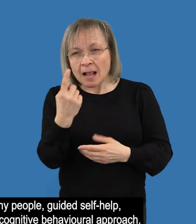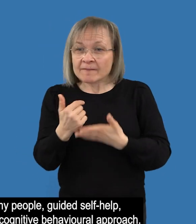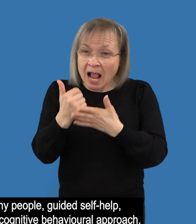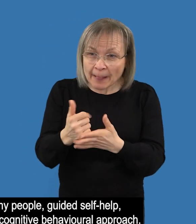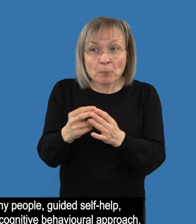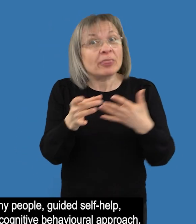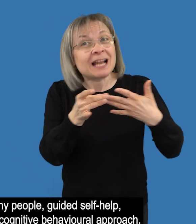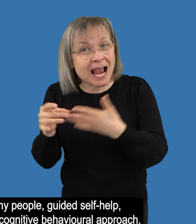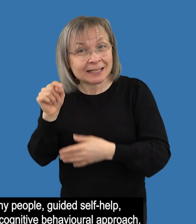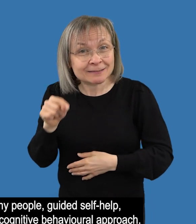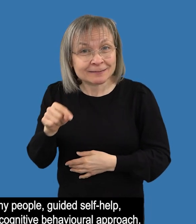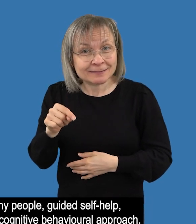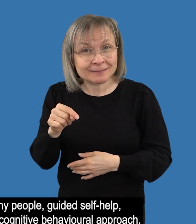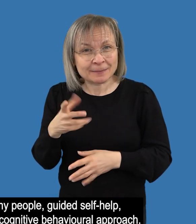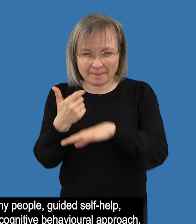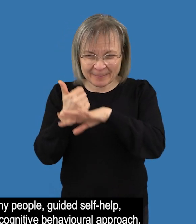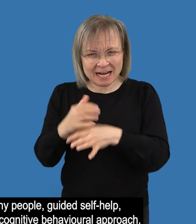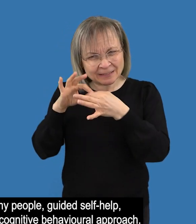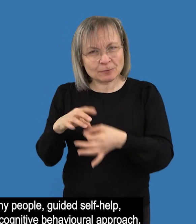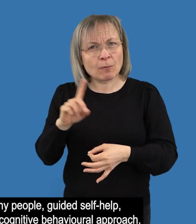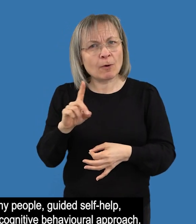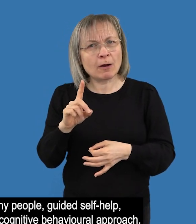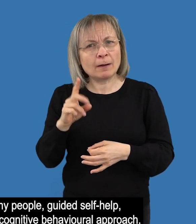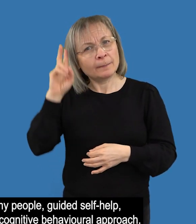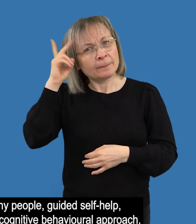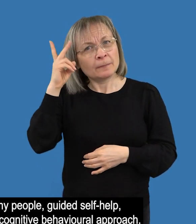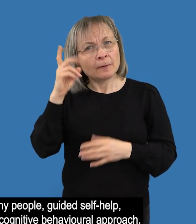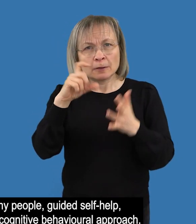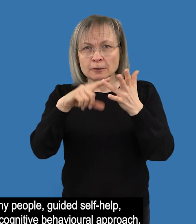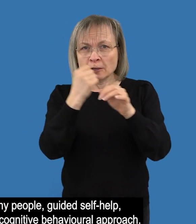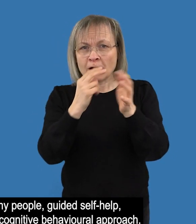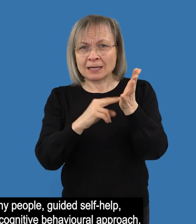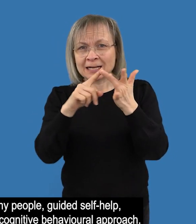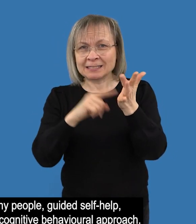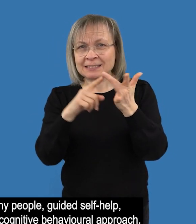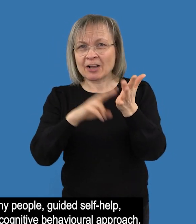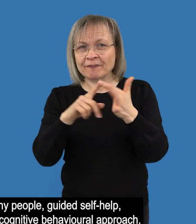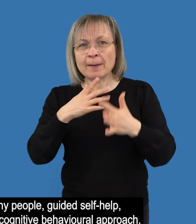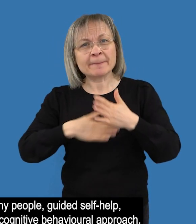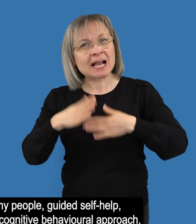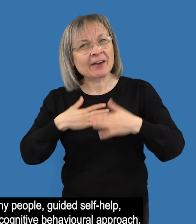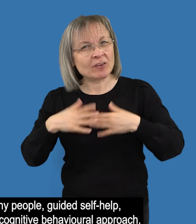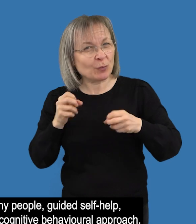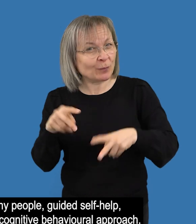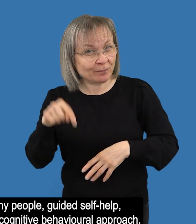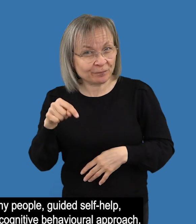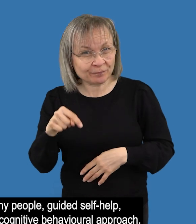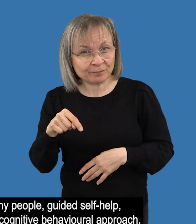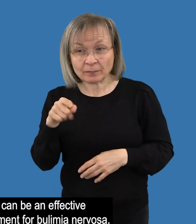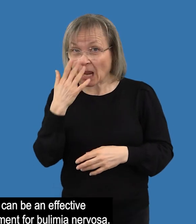For many people, guided self-help, based on a cognitive behavioral approach, can be an effective treatment for